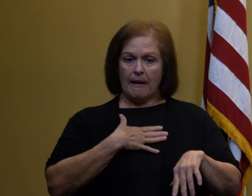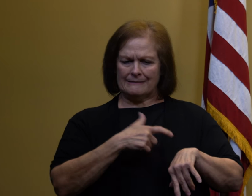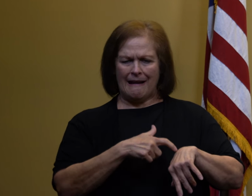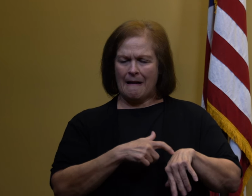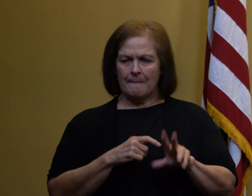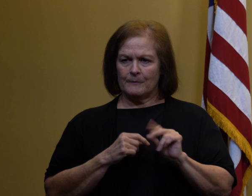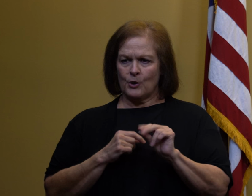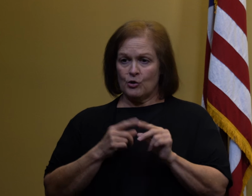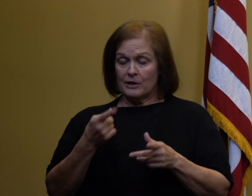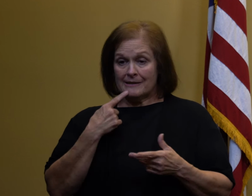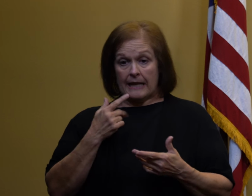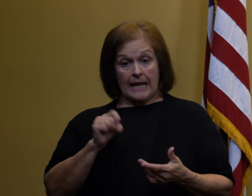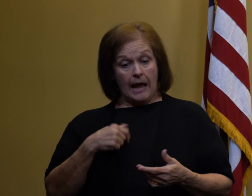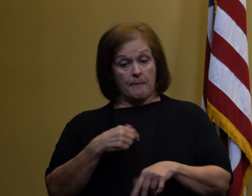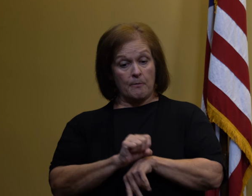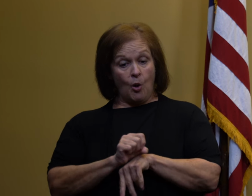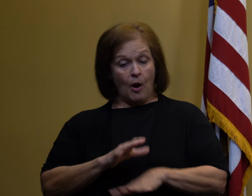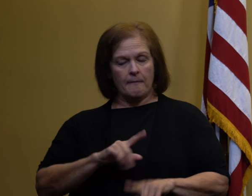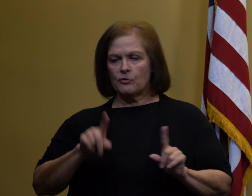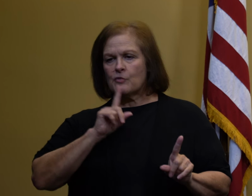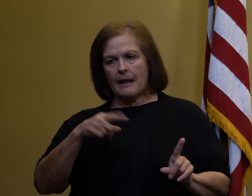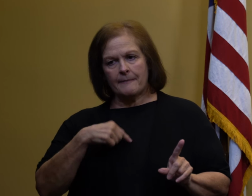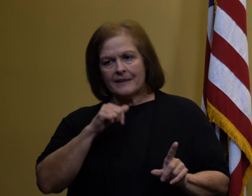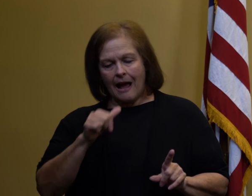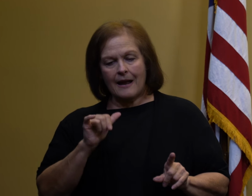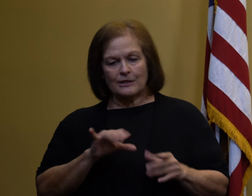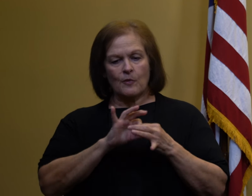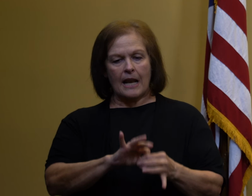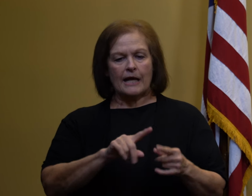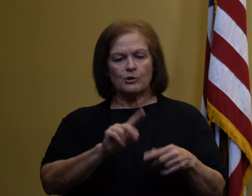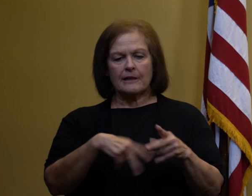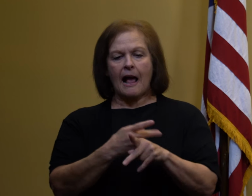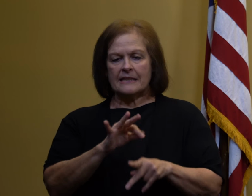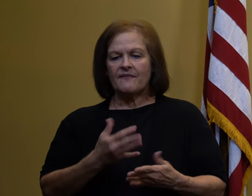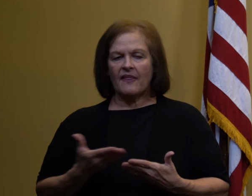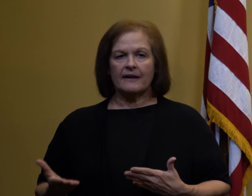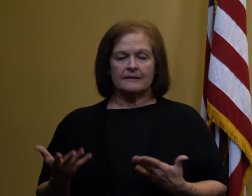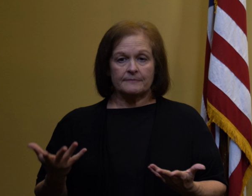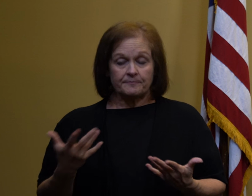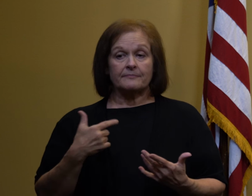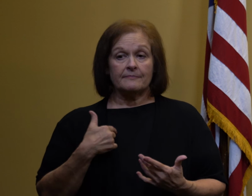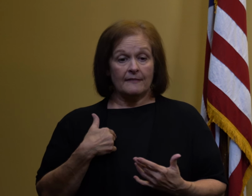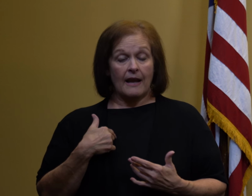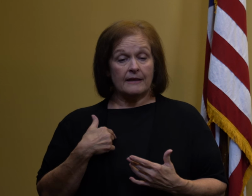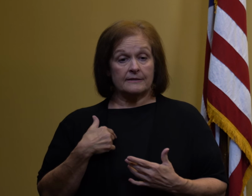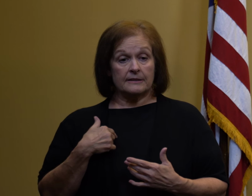not, although you say I'm an employee, I'm really not as it relates to those types of things. I got into